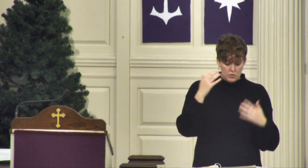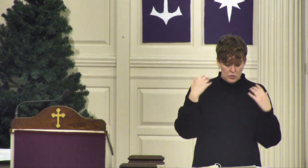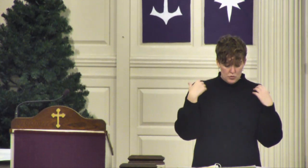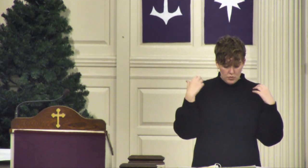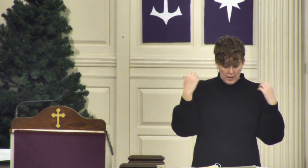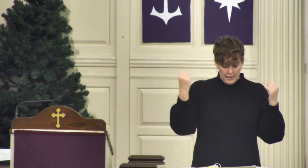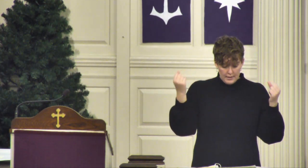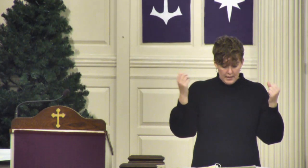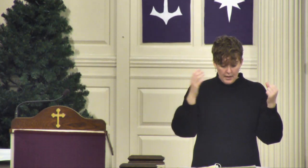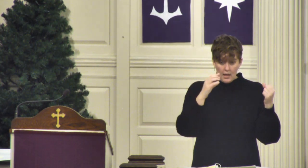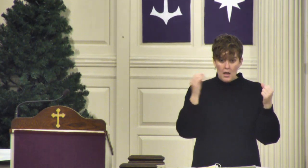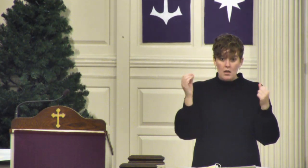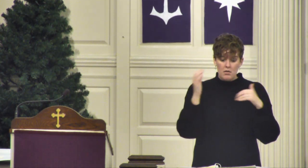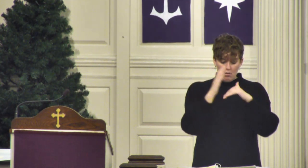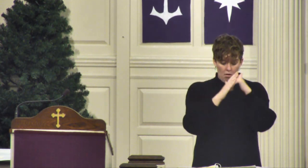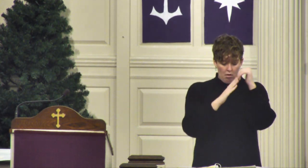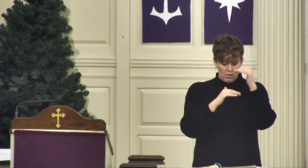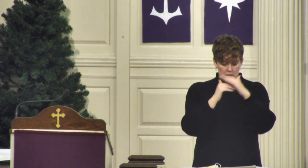Israel's strength and